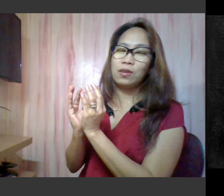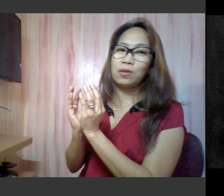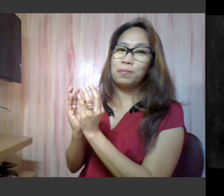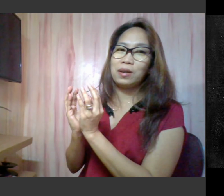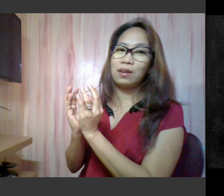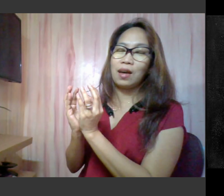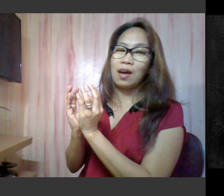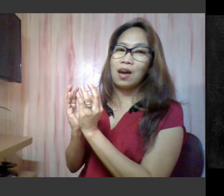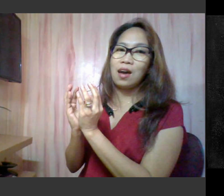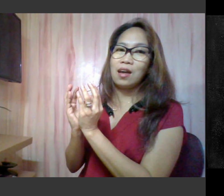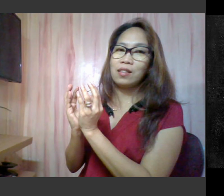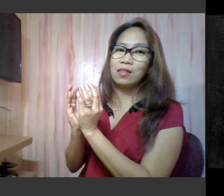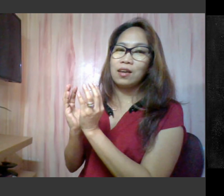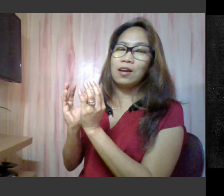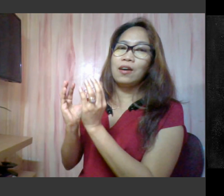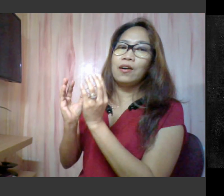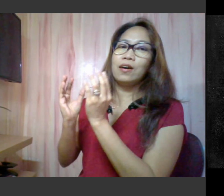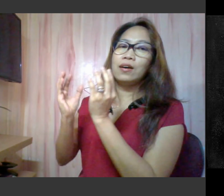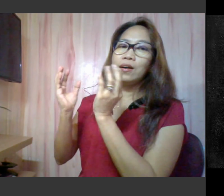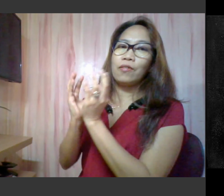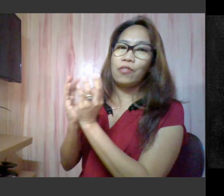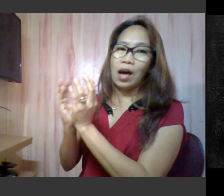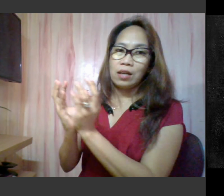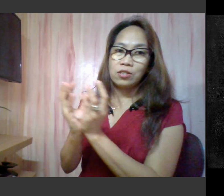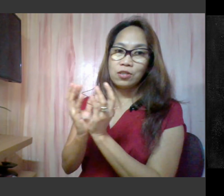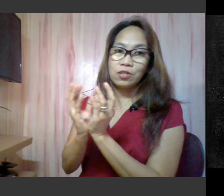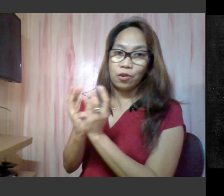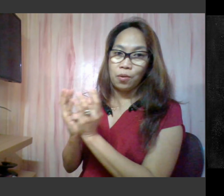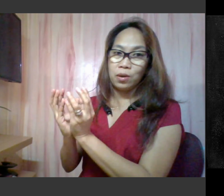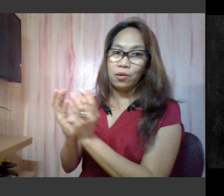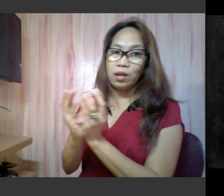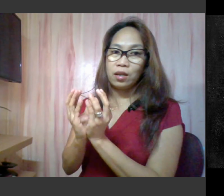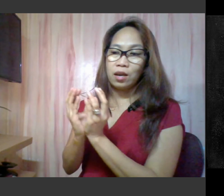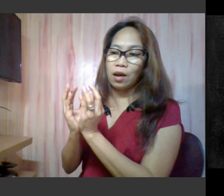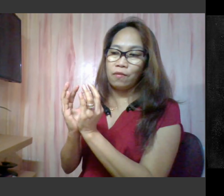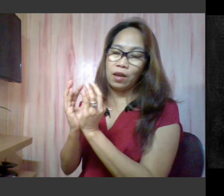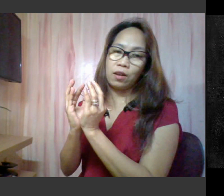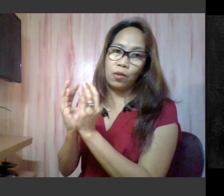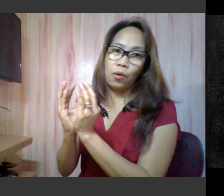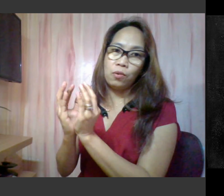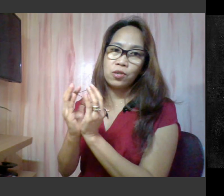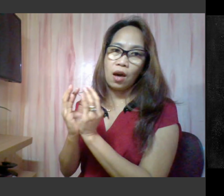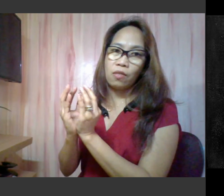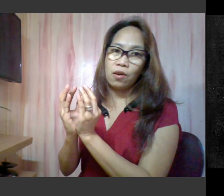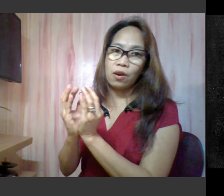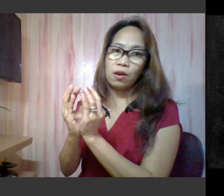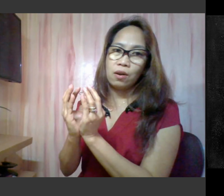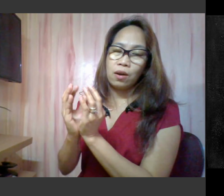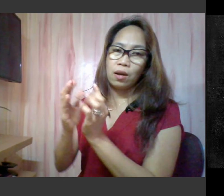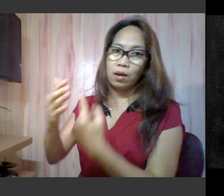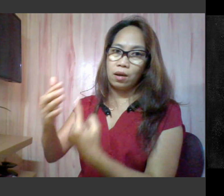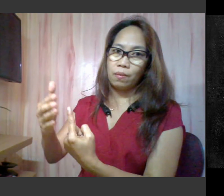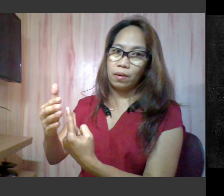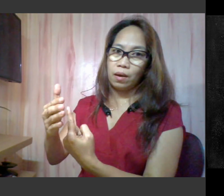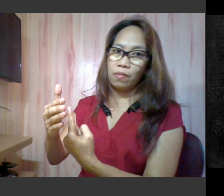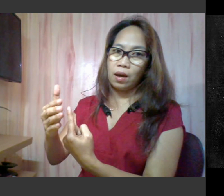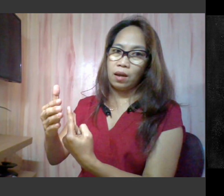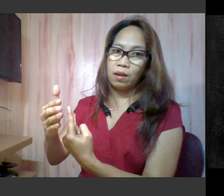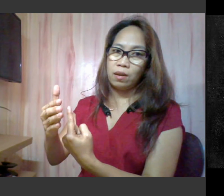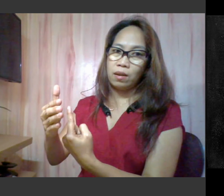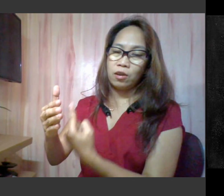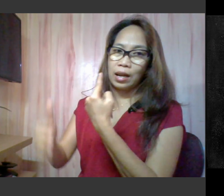one a little bit, and that's your community kind of like close together.